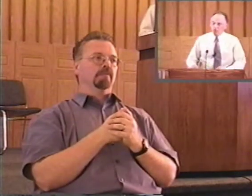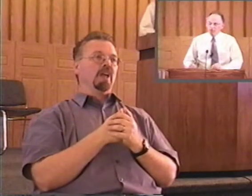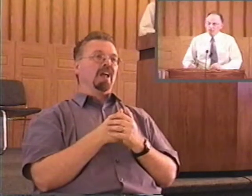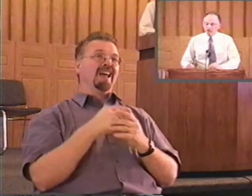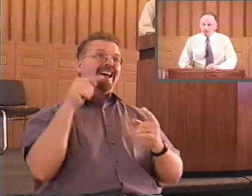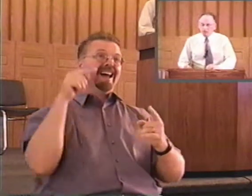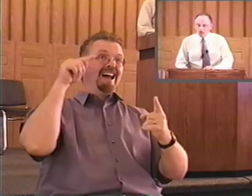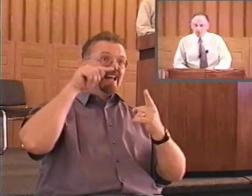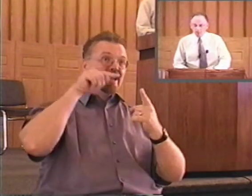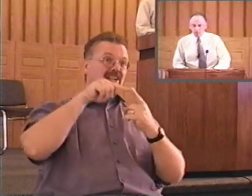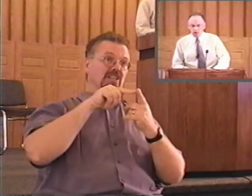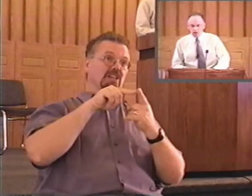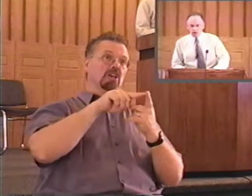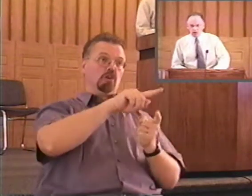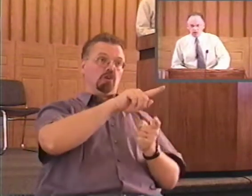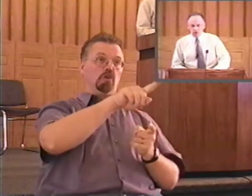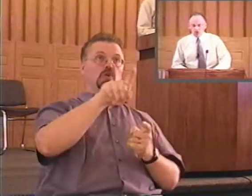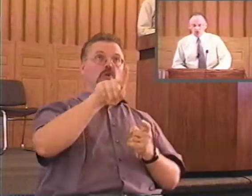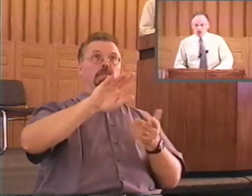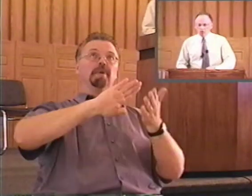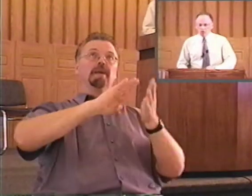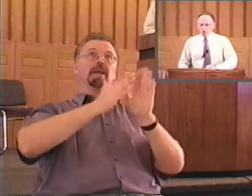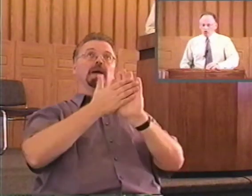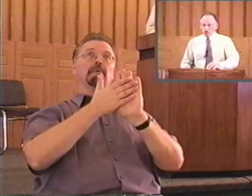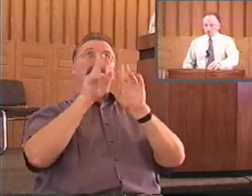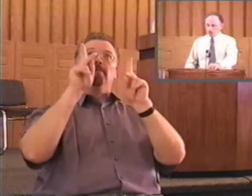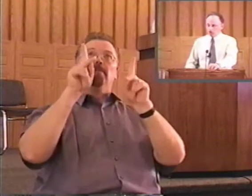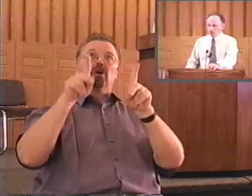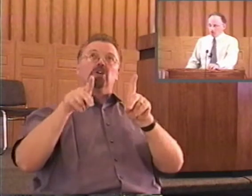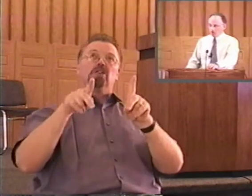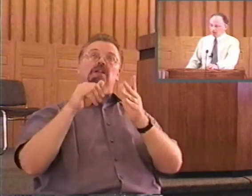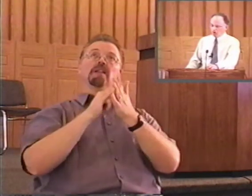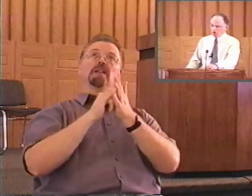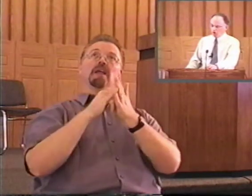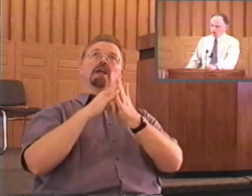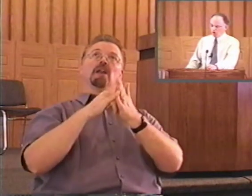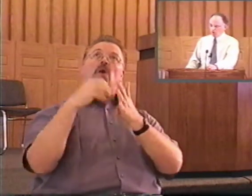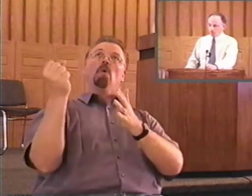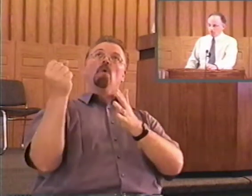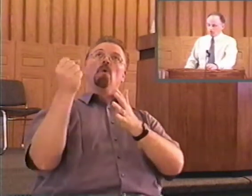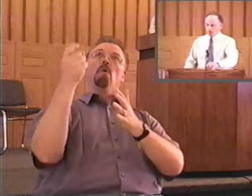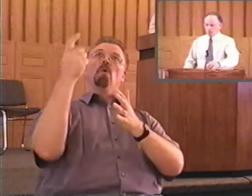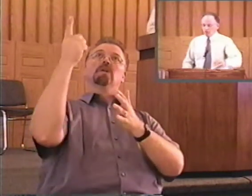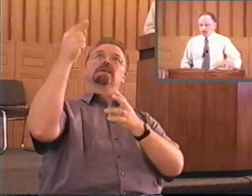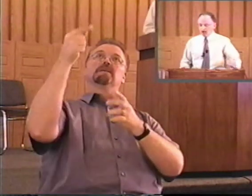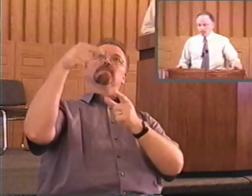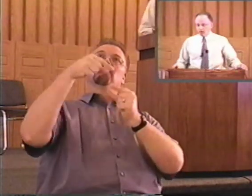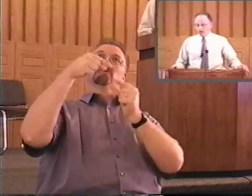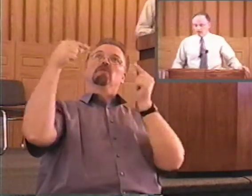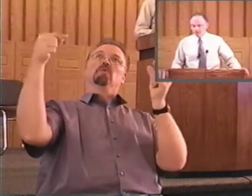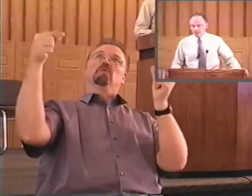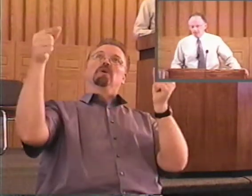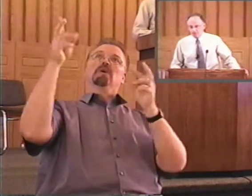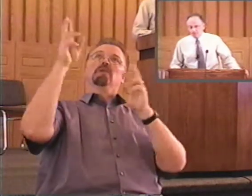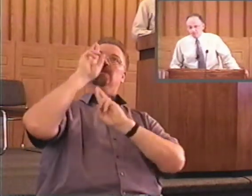Until you will become a person who holds God in awe and